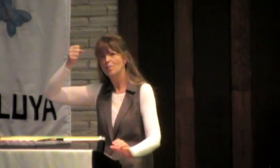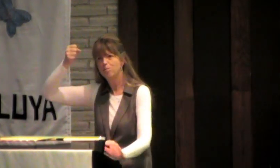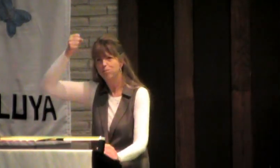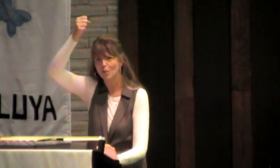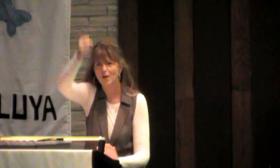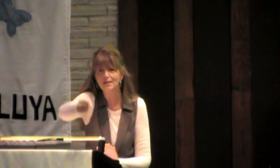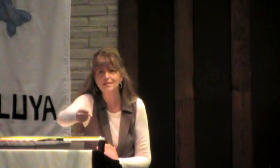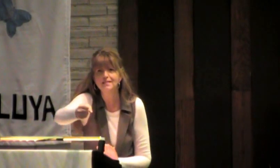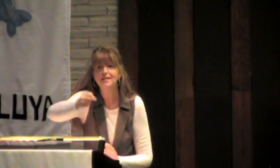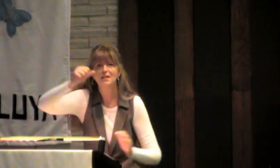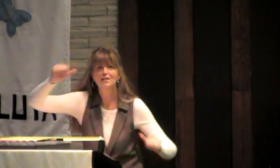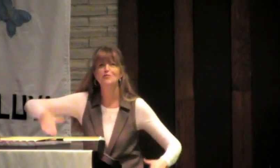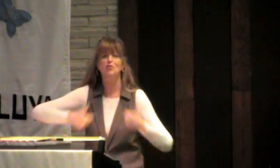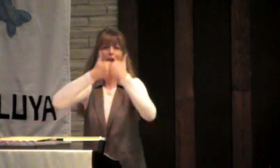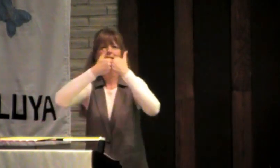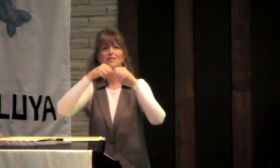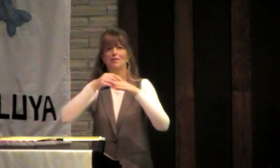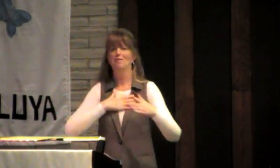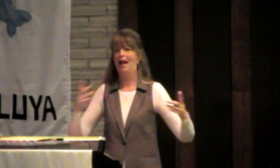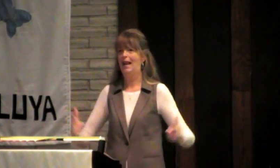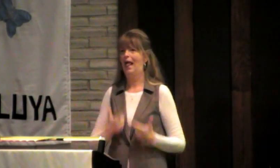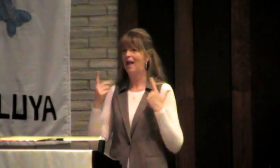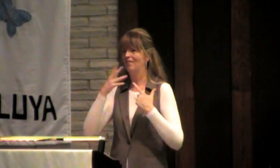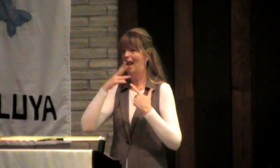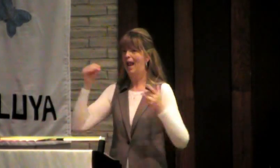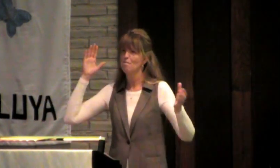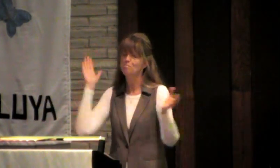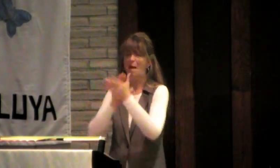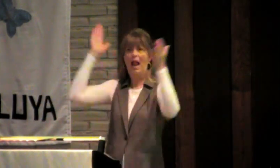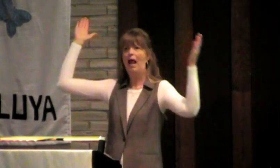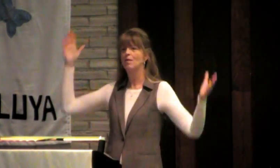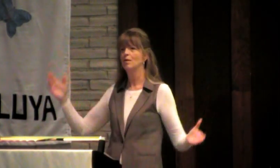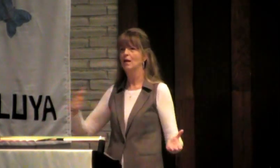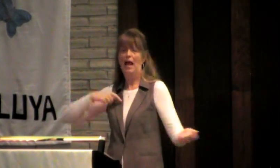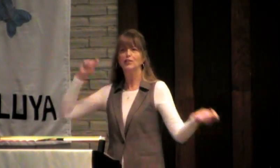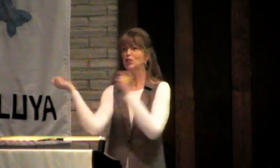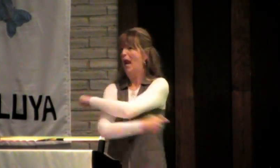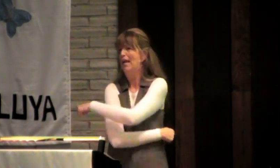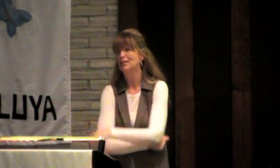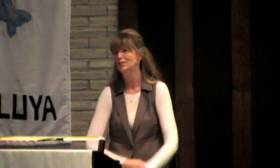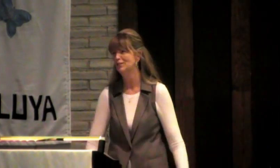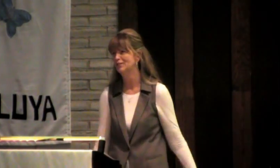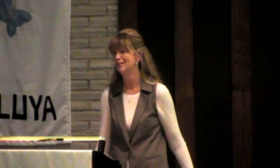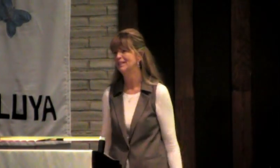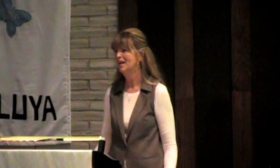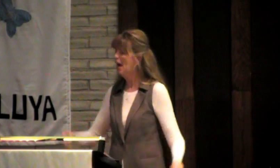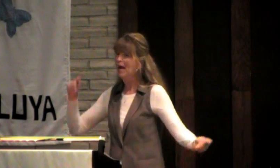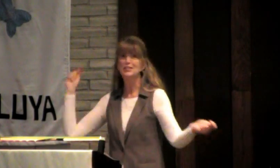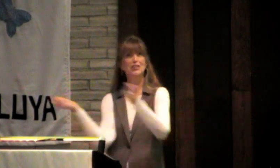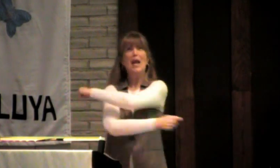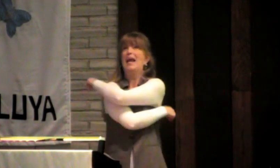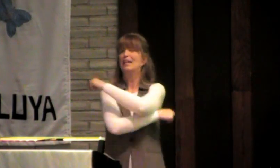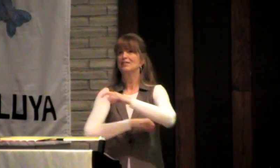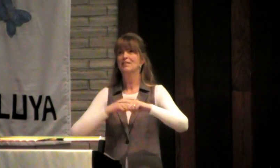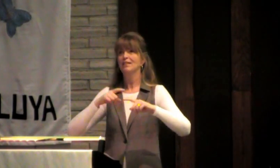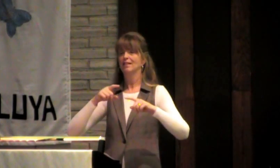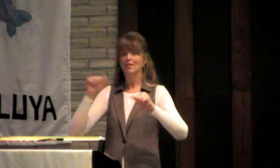then God puts a challenge in my life, and bam, I change. I just